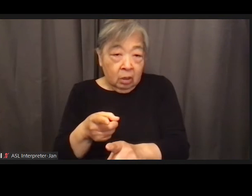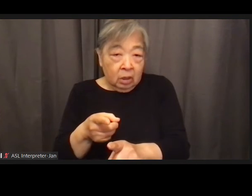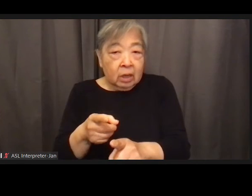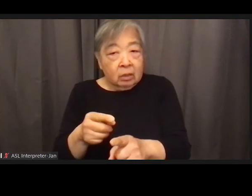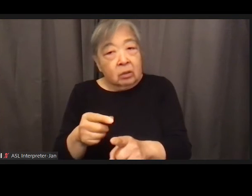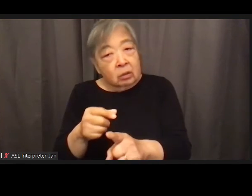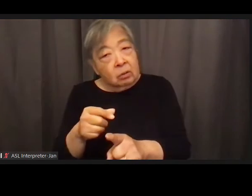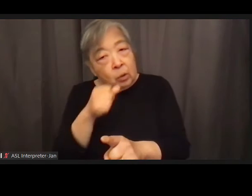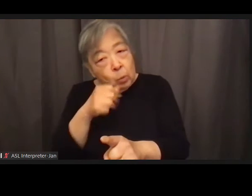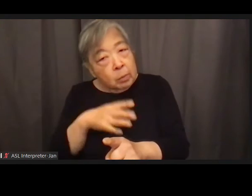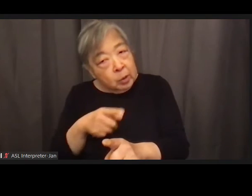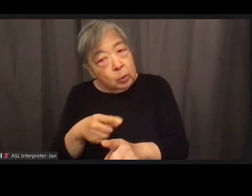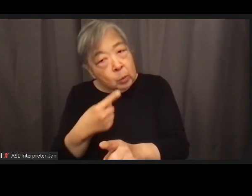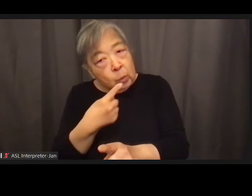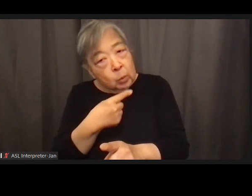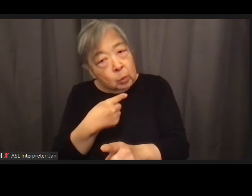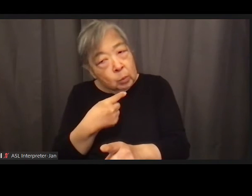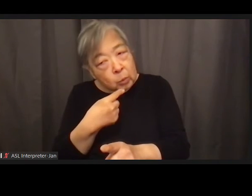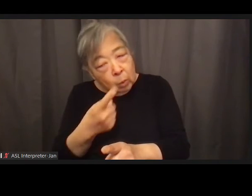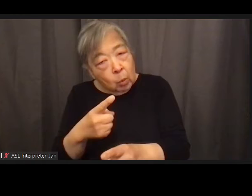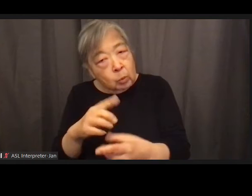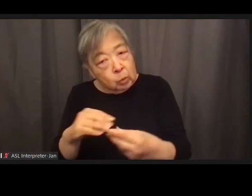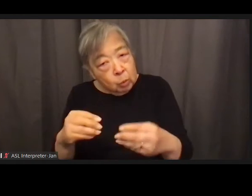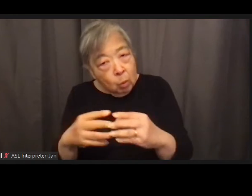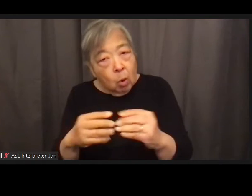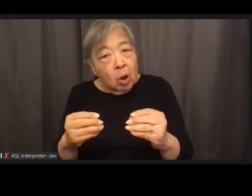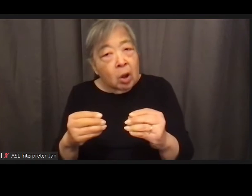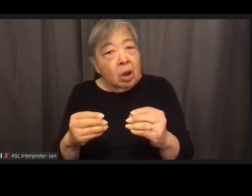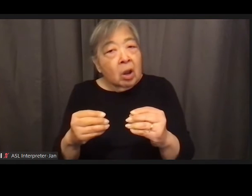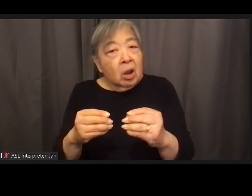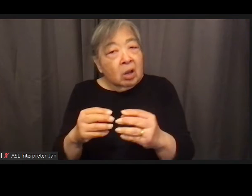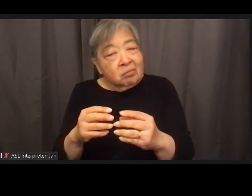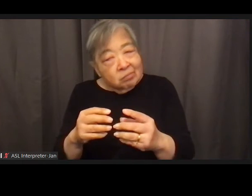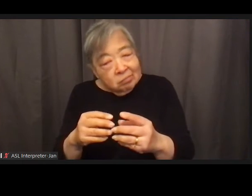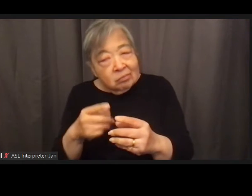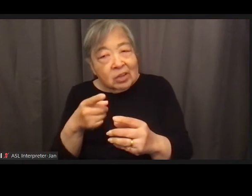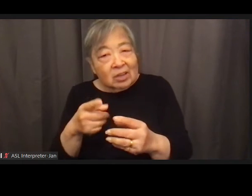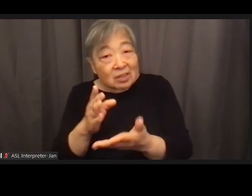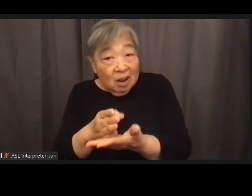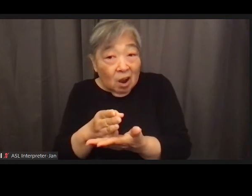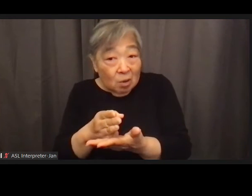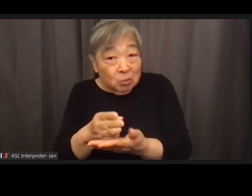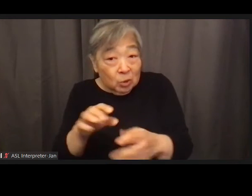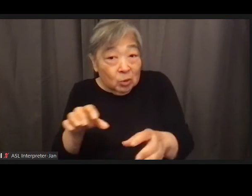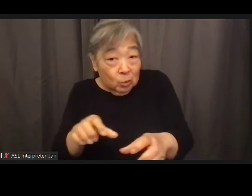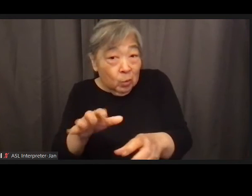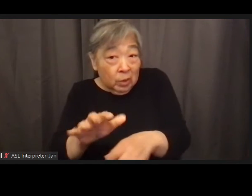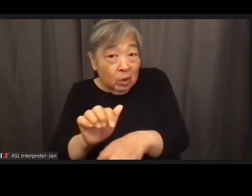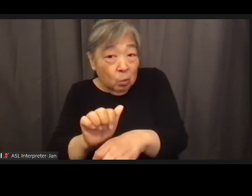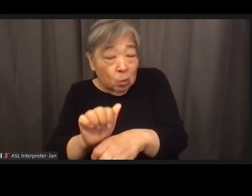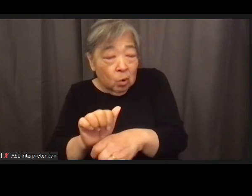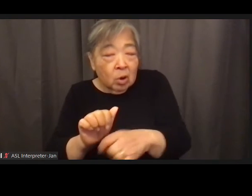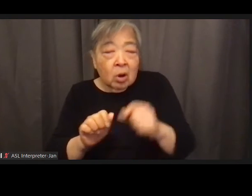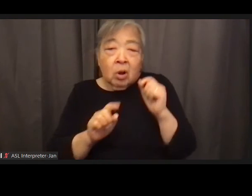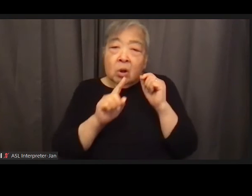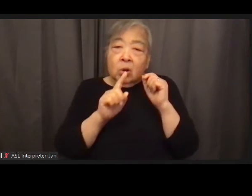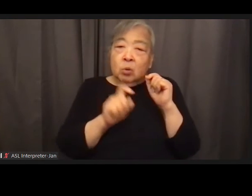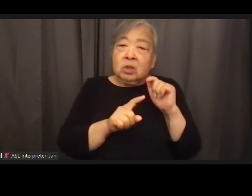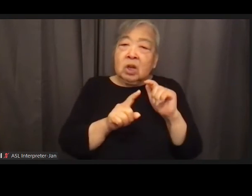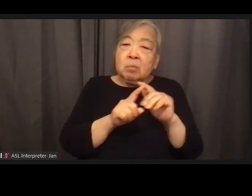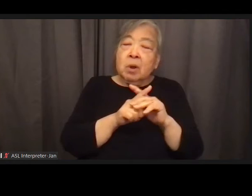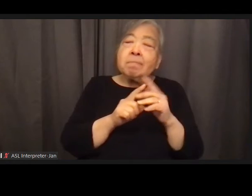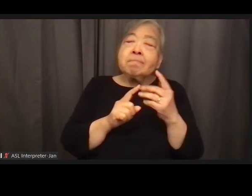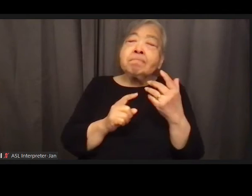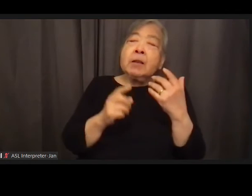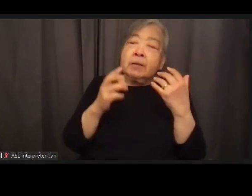storytellers and how they gave up doing that work. And she, the question was, now that you know some